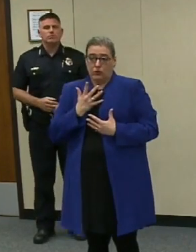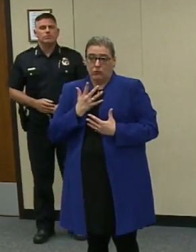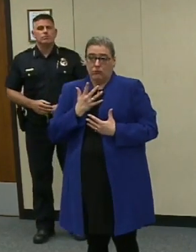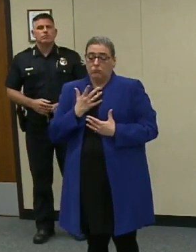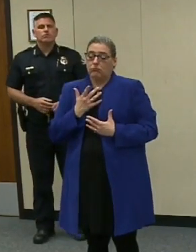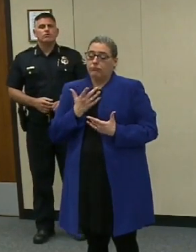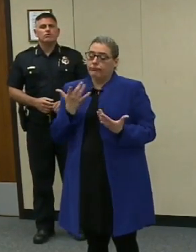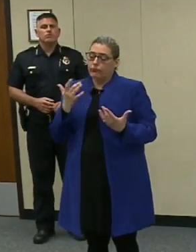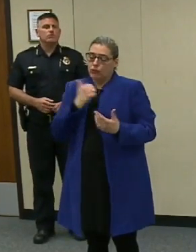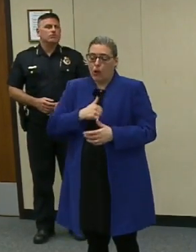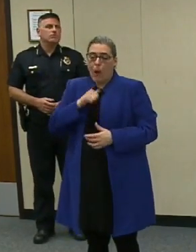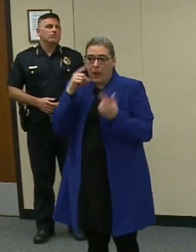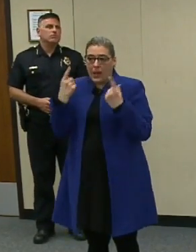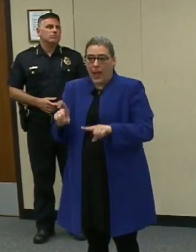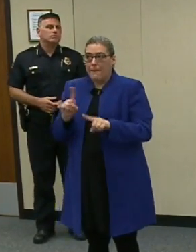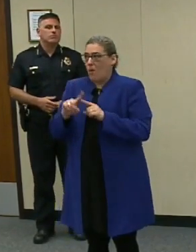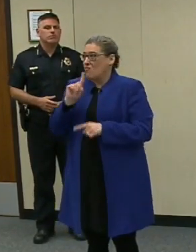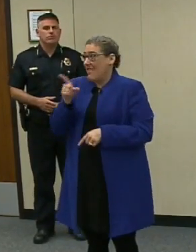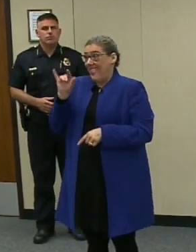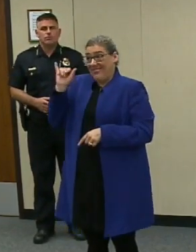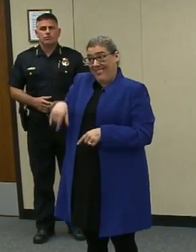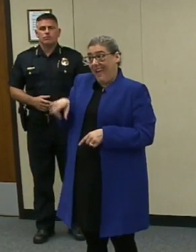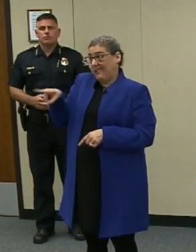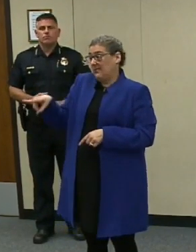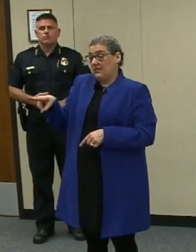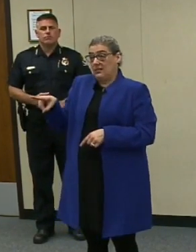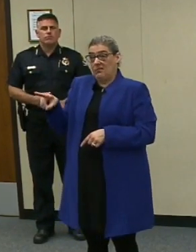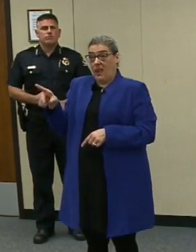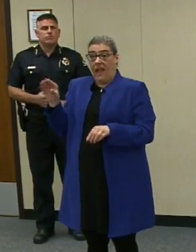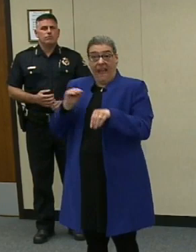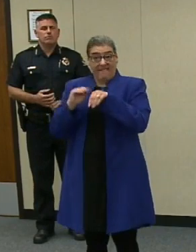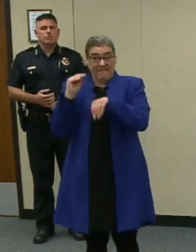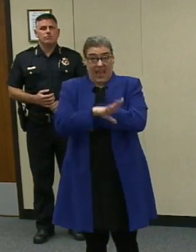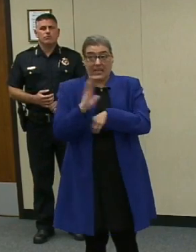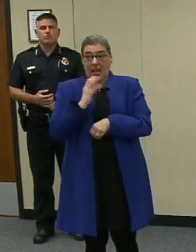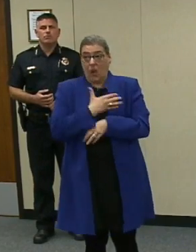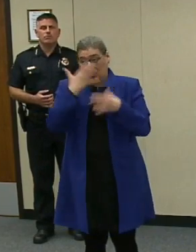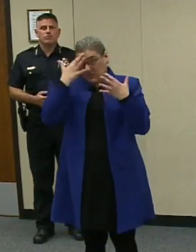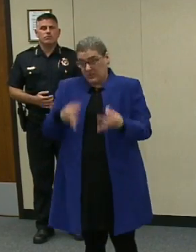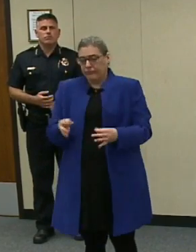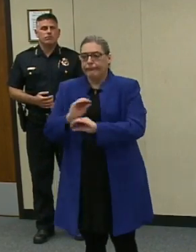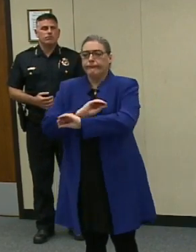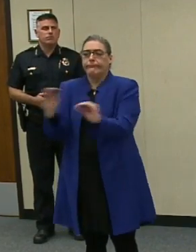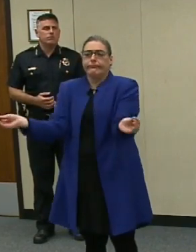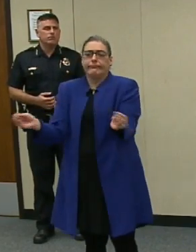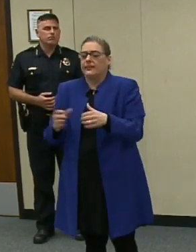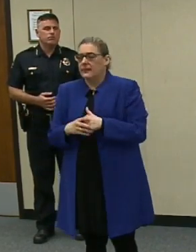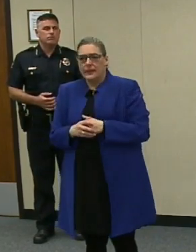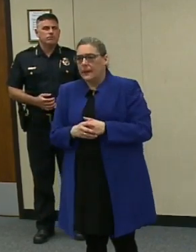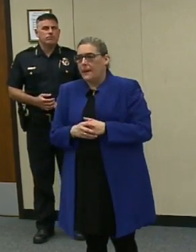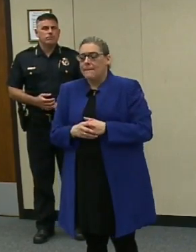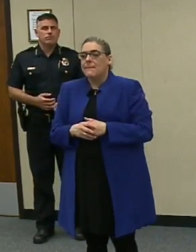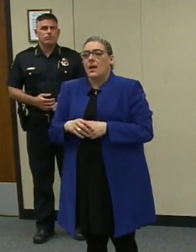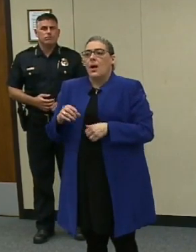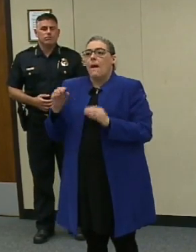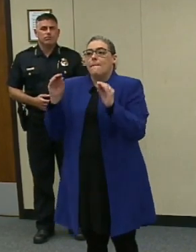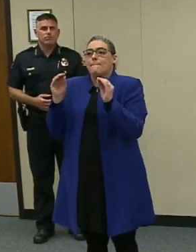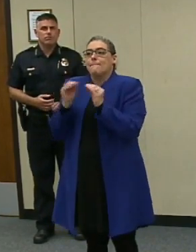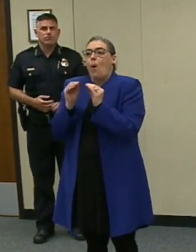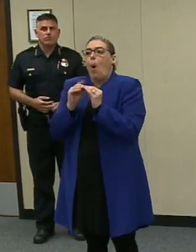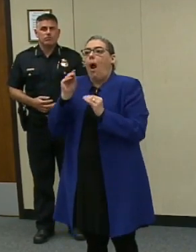but I would say it really had nothing to do with this decision today. It had more to do with what